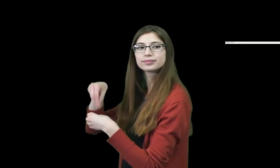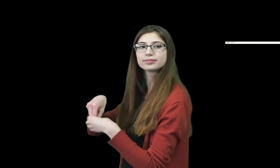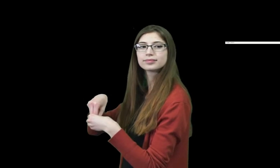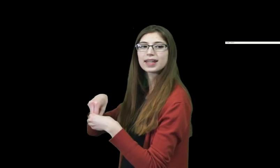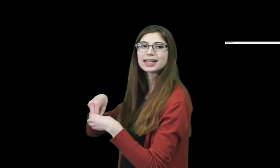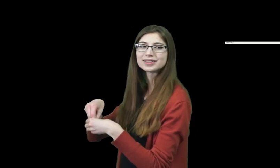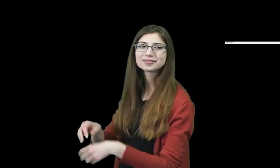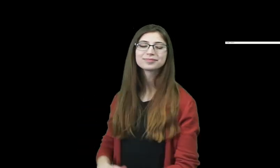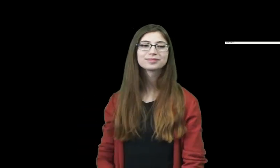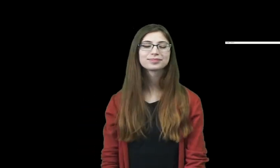In.